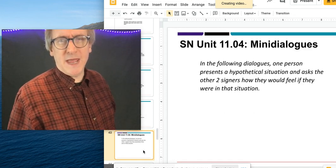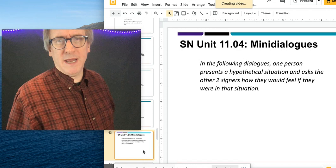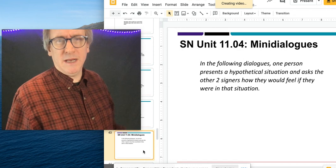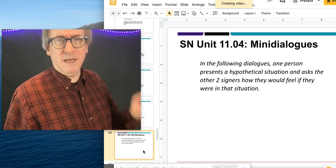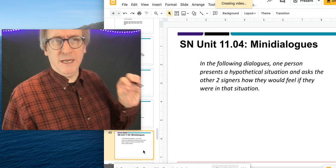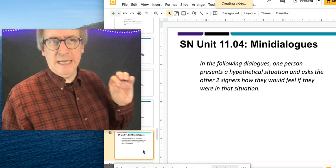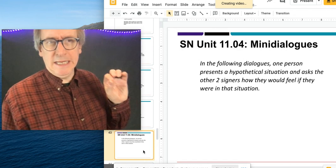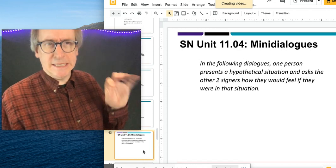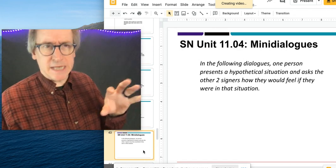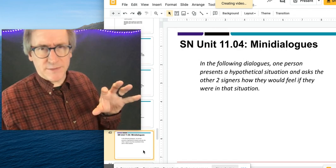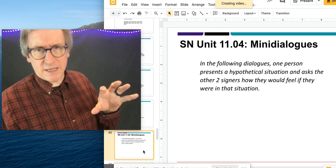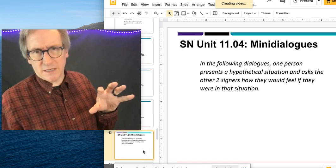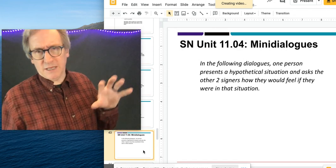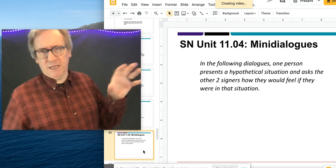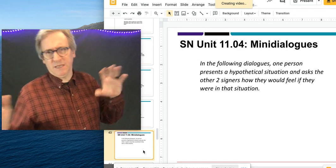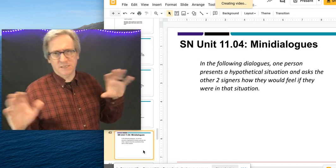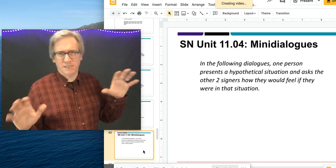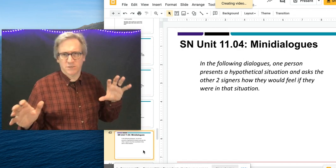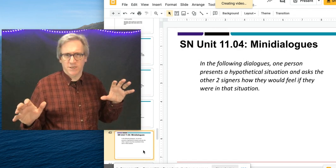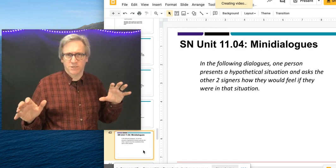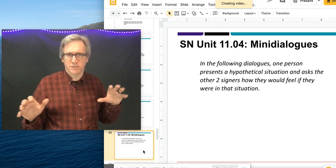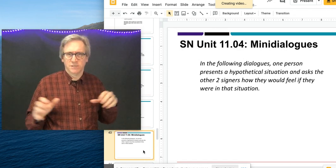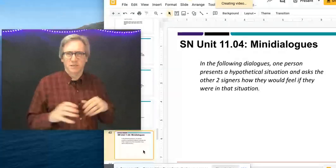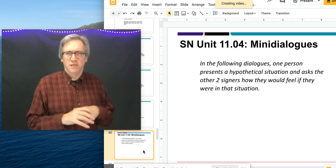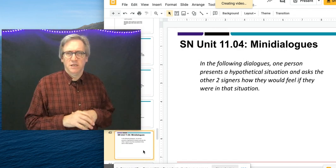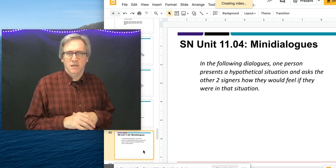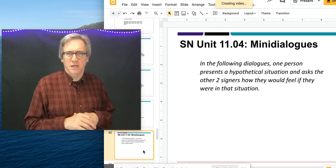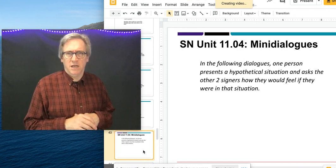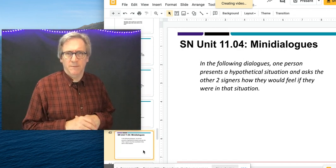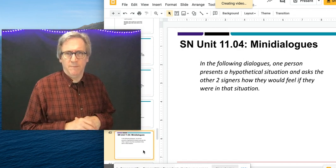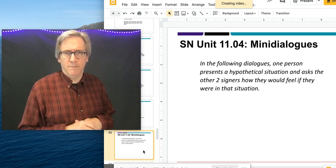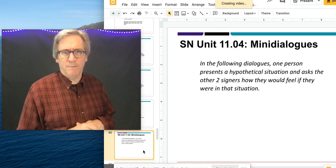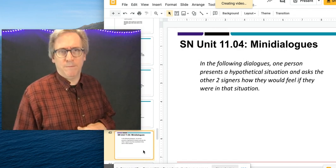And then in these situations,